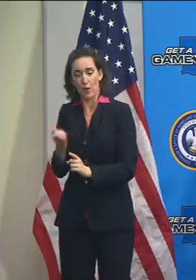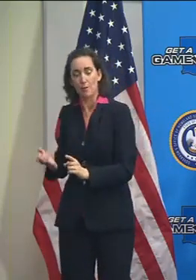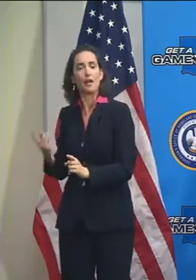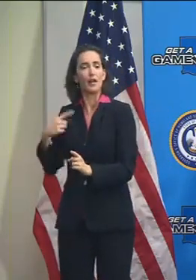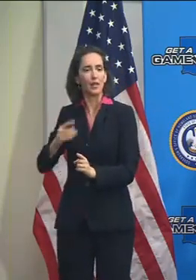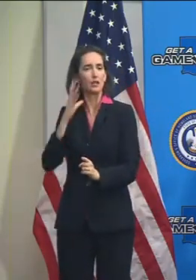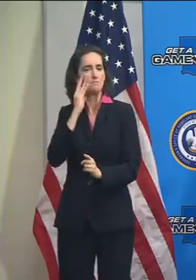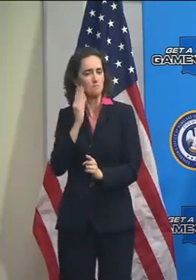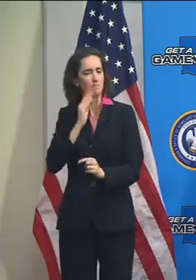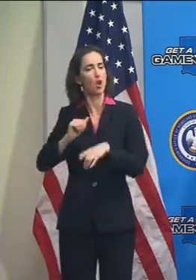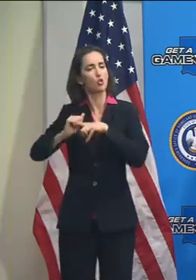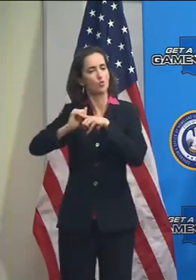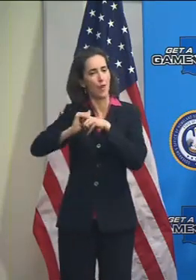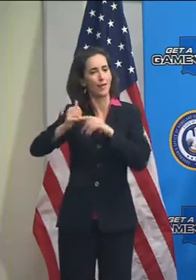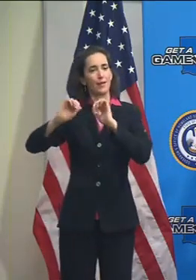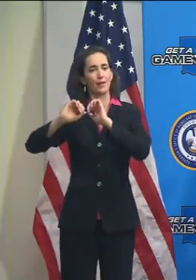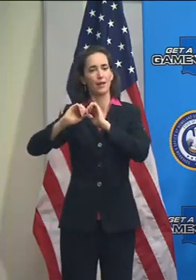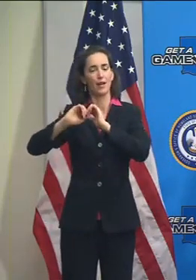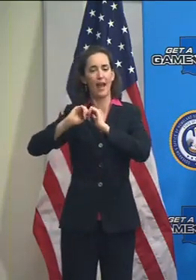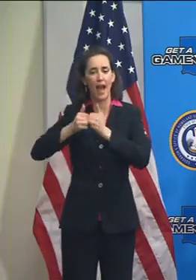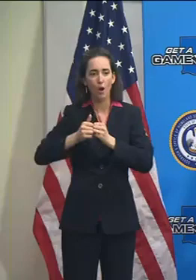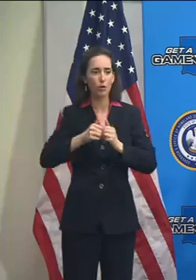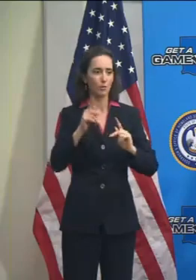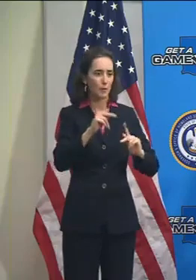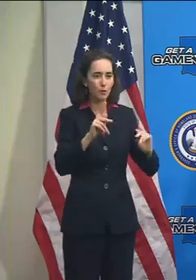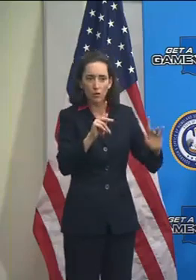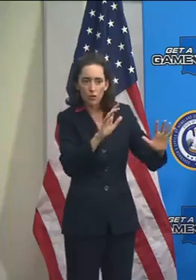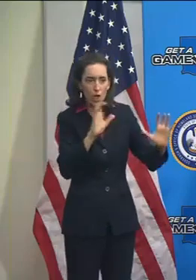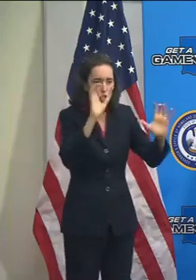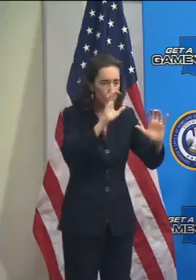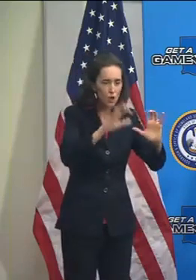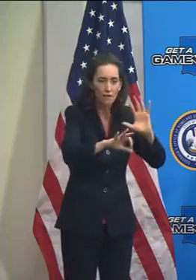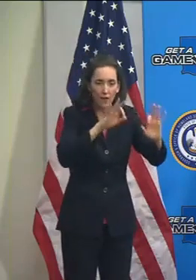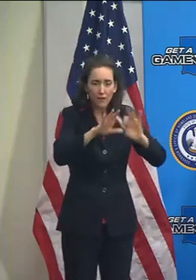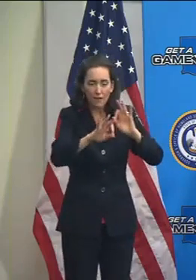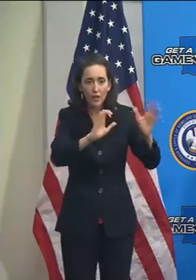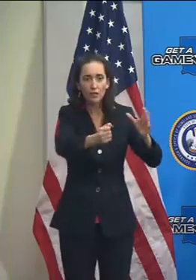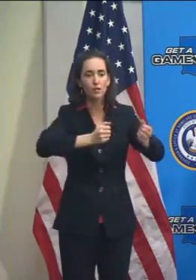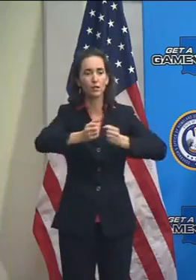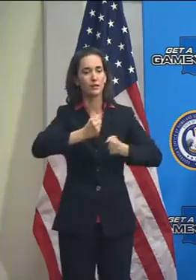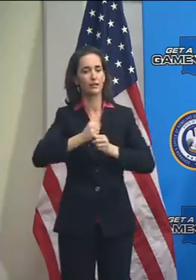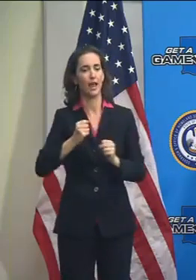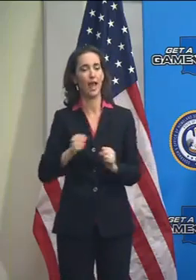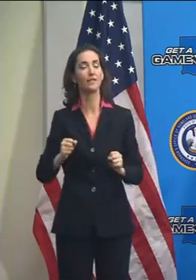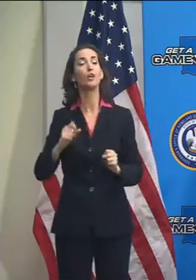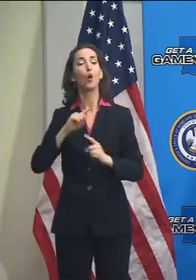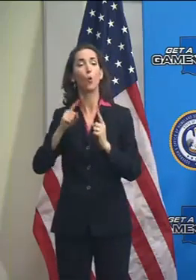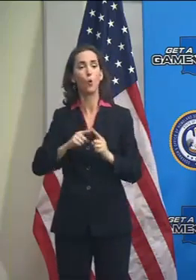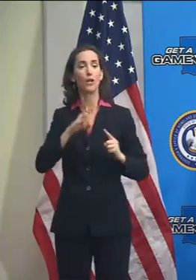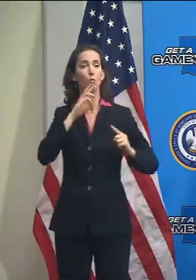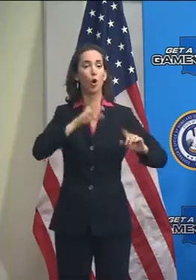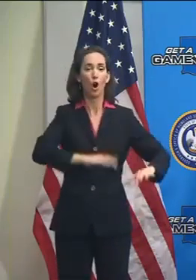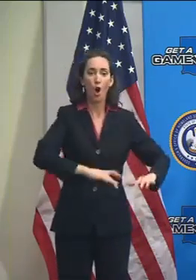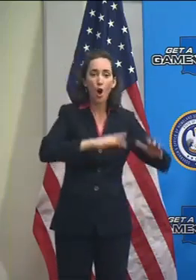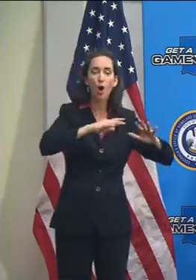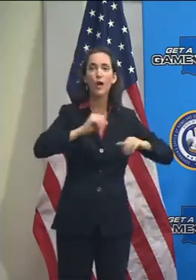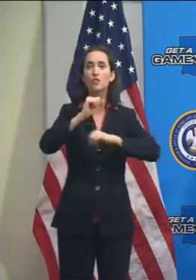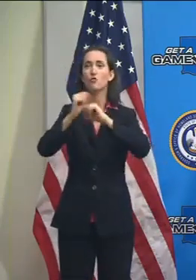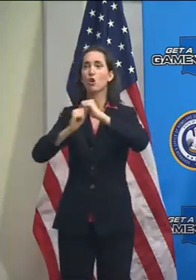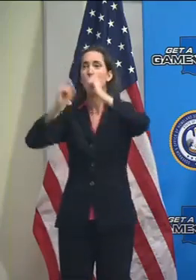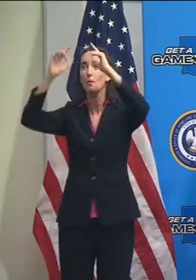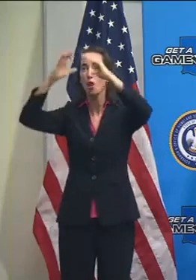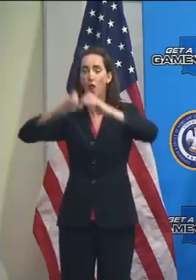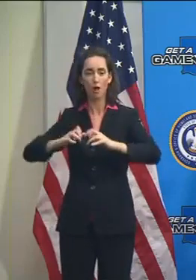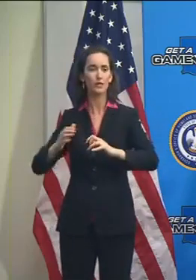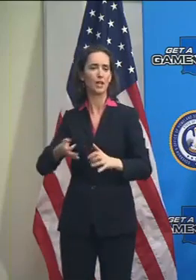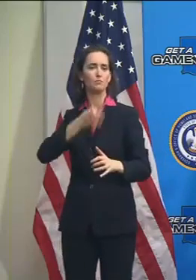specialized in search and rescue when you have high water and structural collapse.